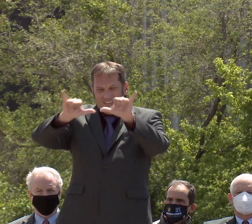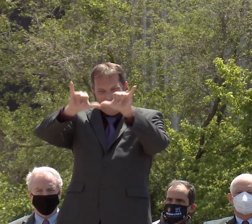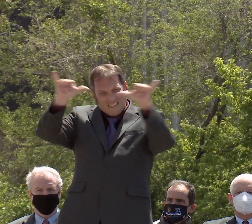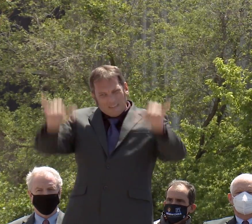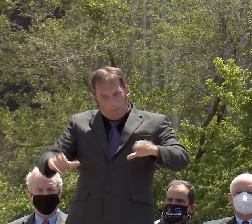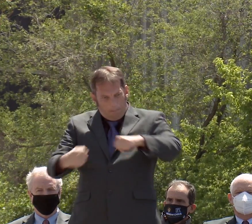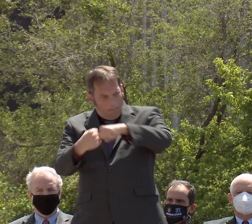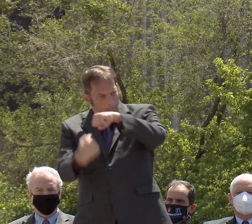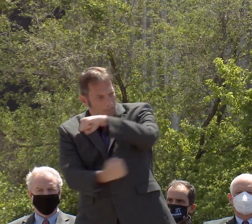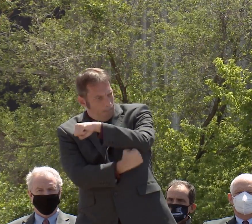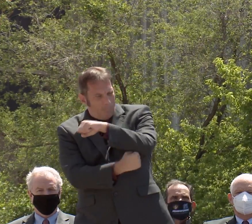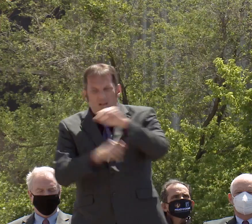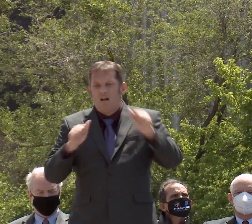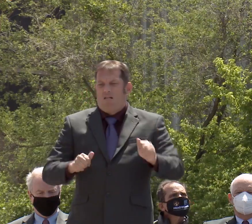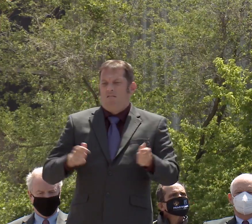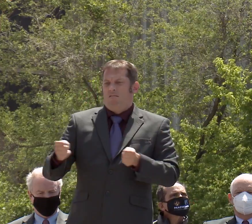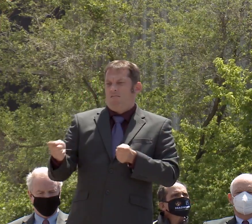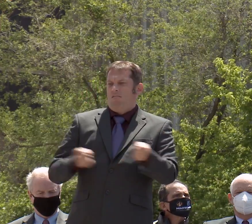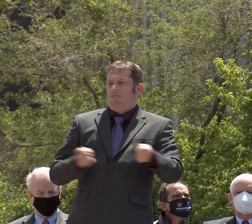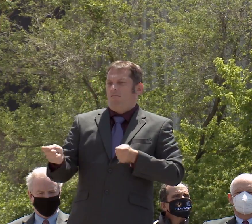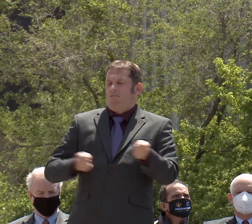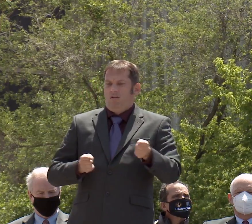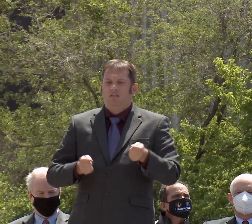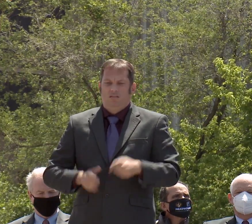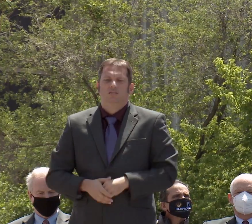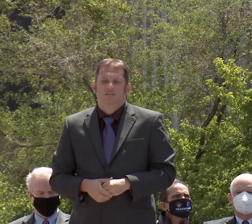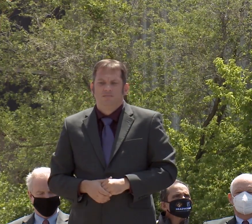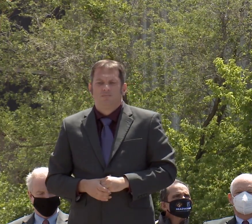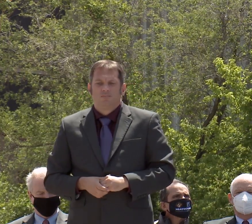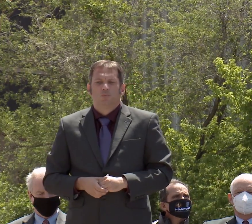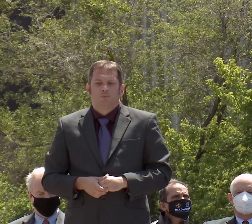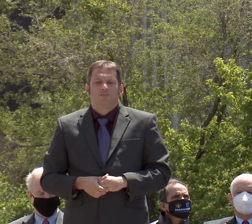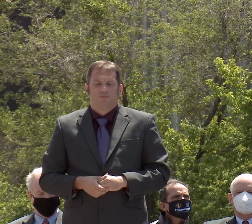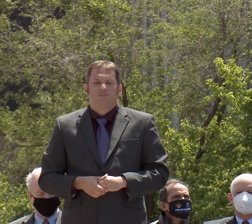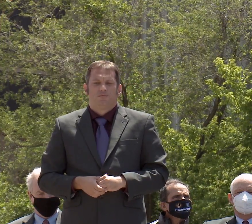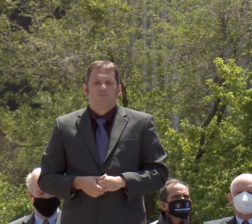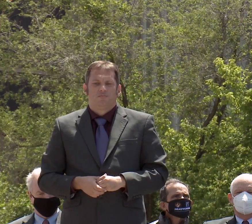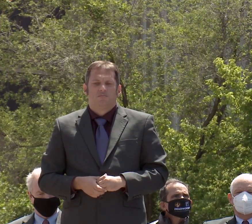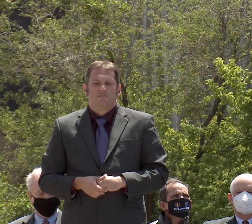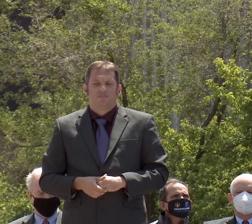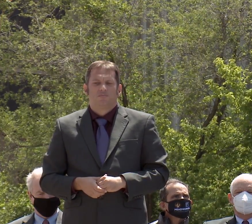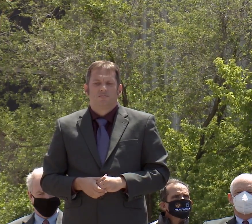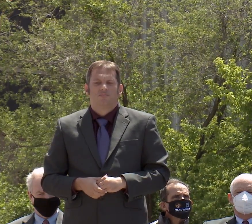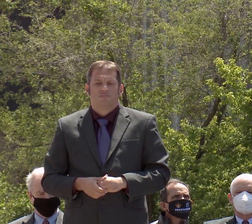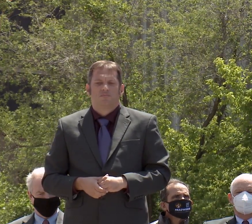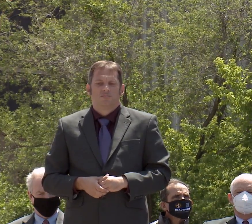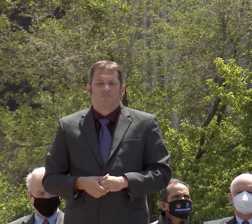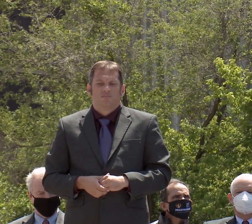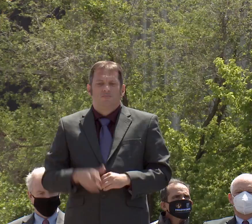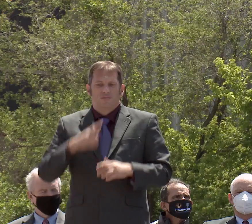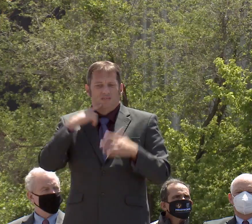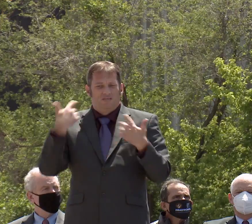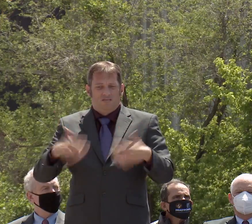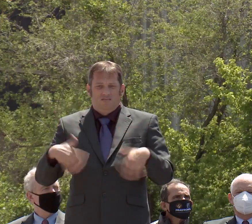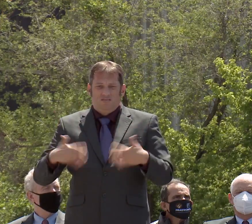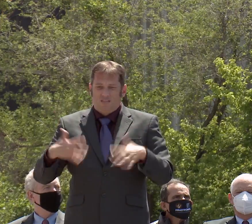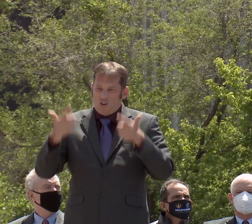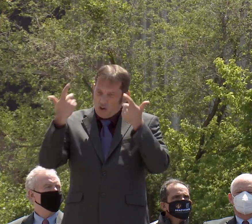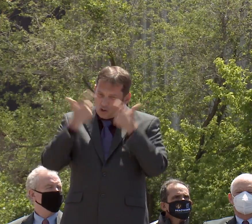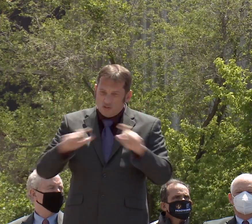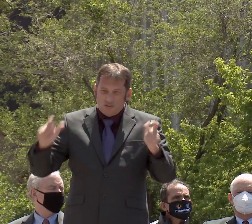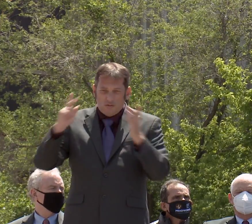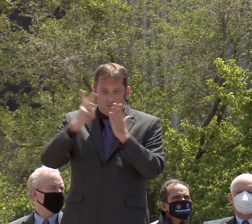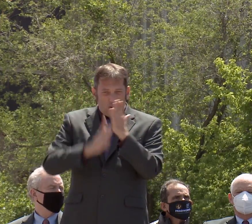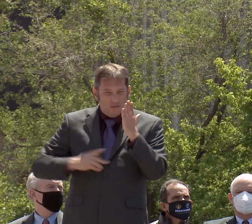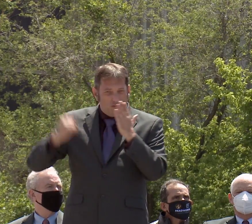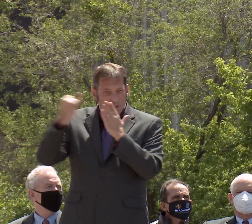is expected to do. One of the largest wastewater plant construction projects in the eastern United States. So I want folks to understand